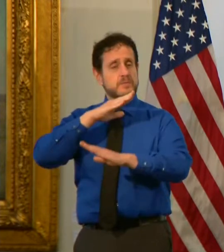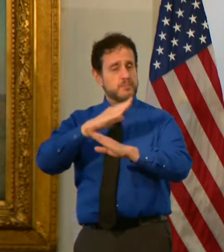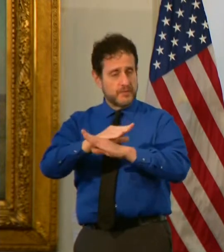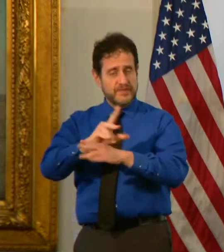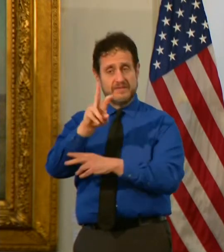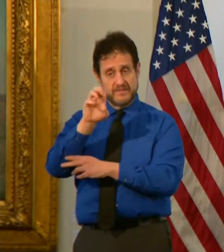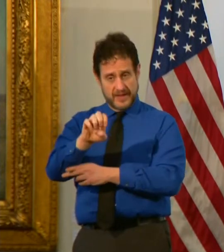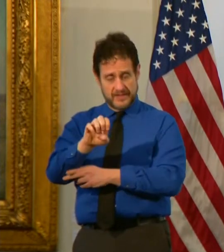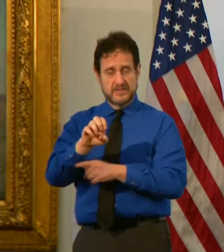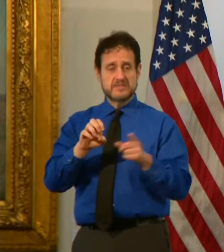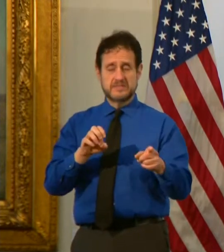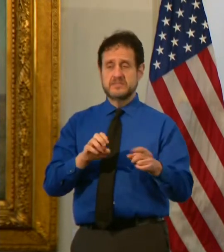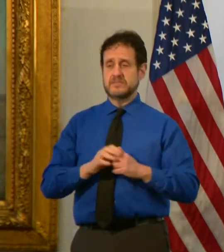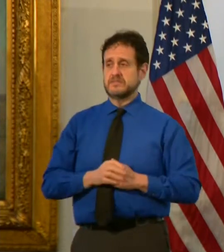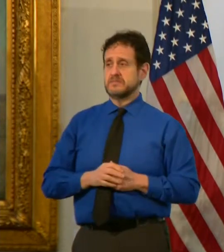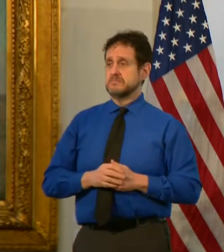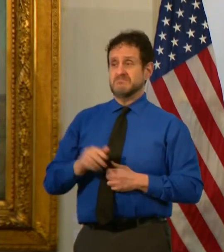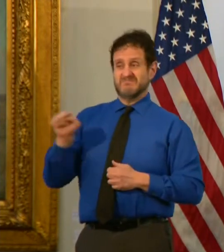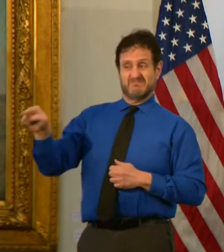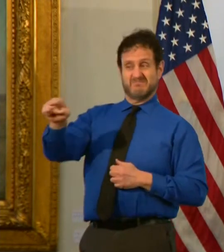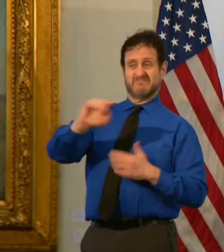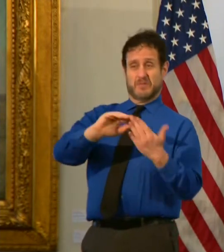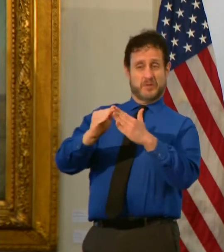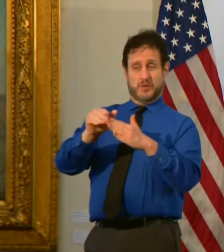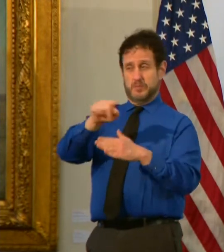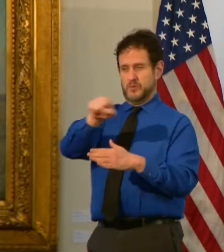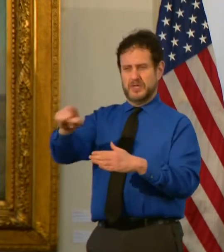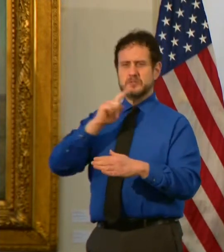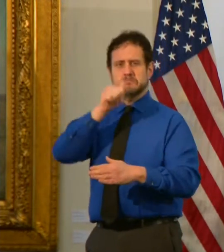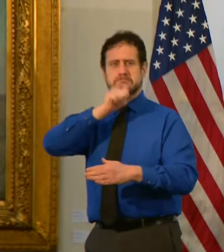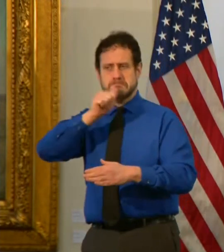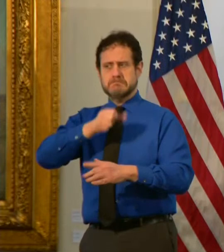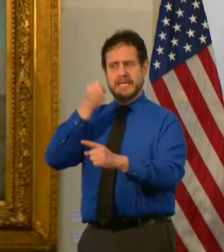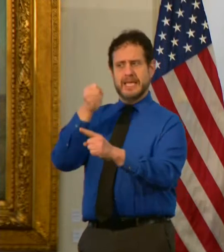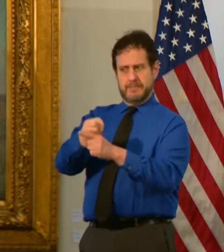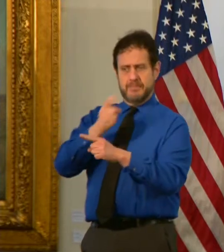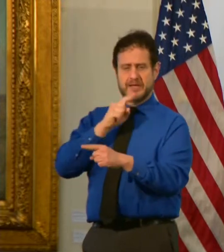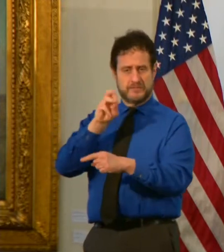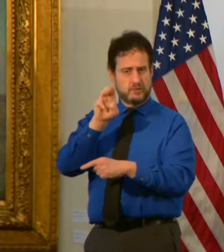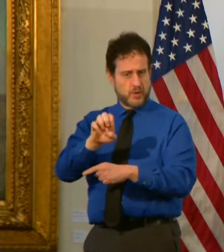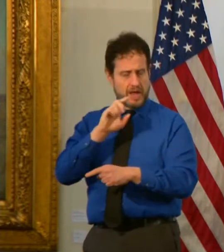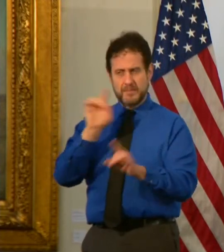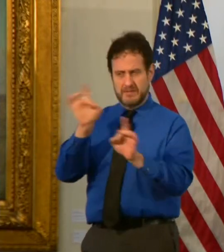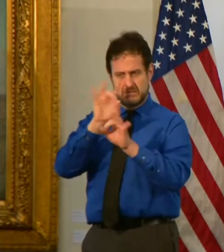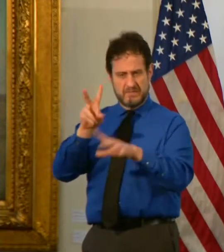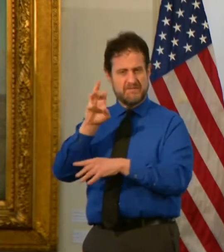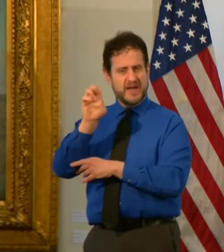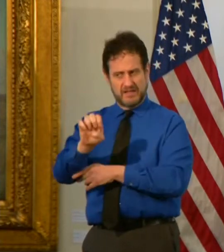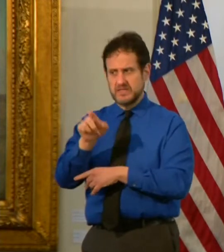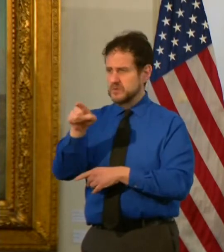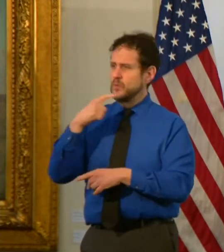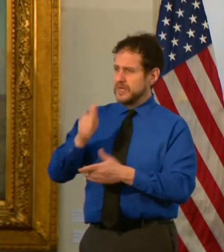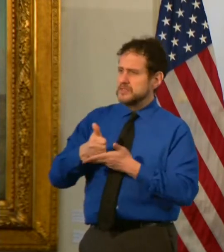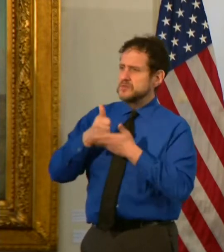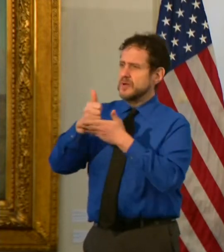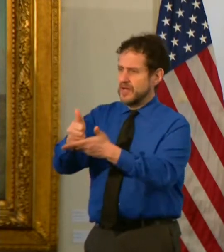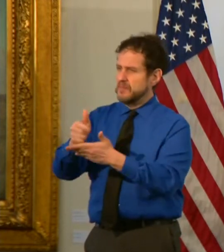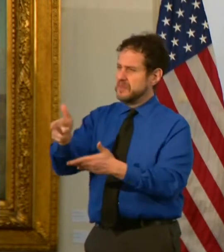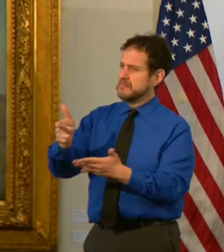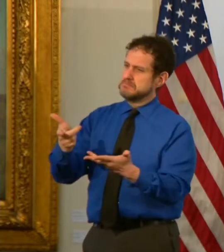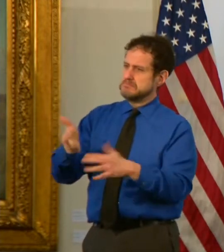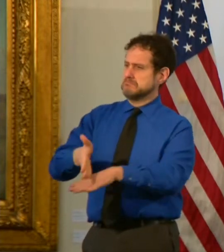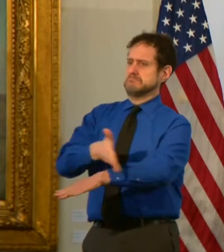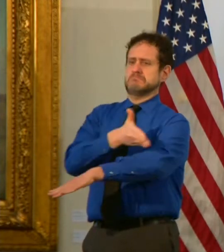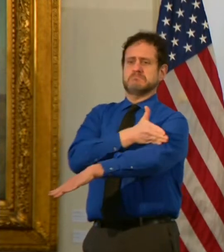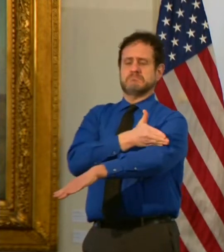Meeting the needs of communities that have been impacted by crime and violence, and not wholly putting our eggs in the